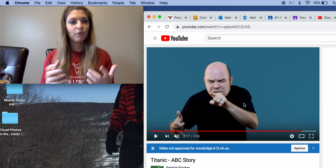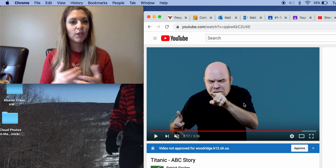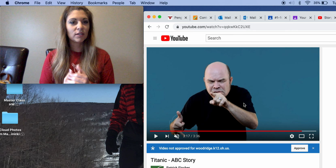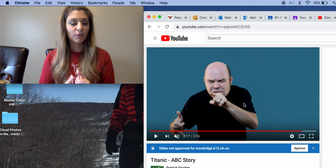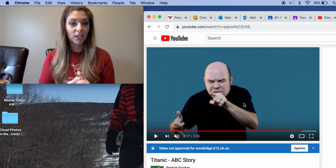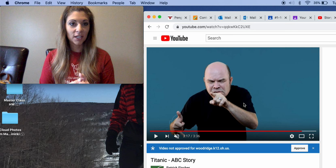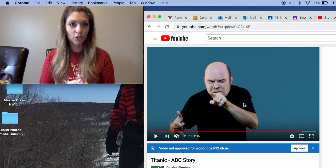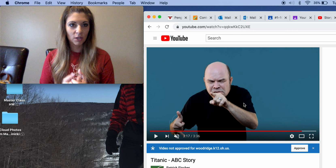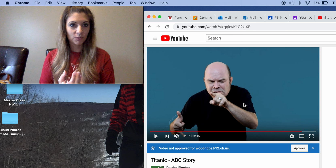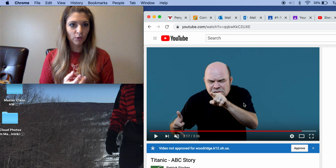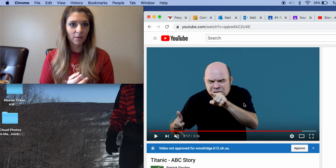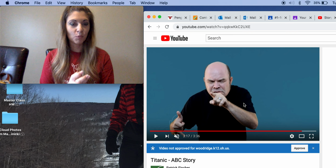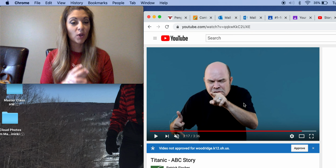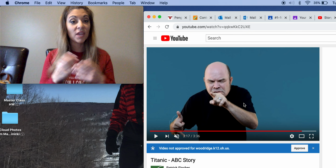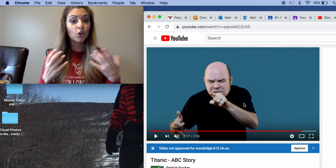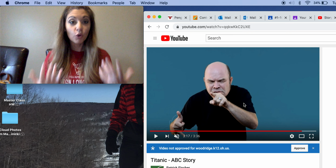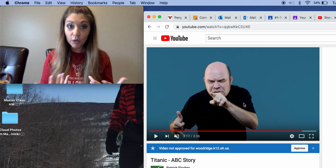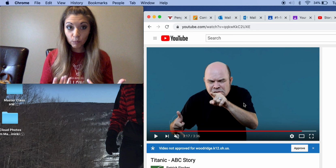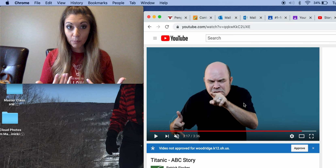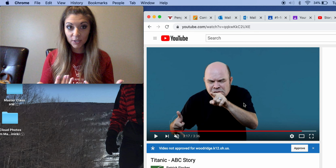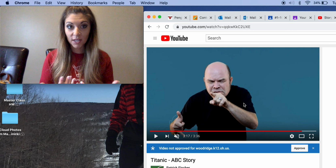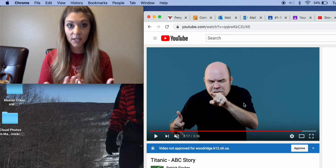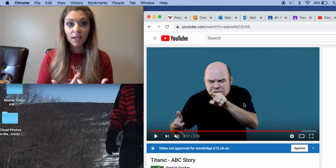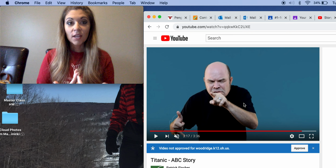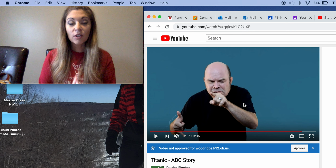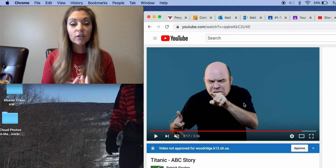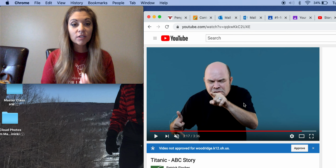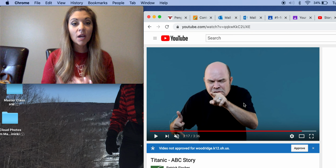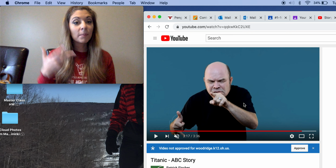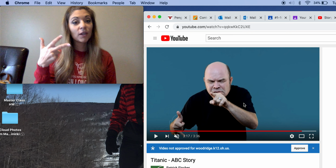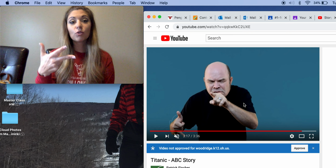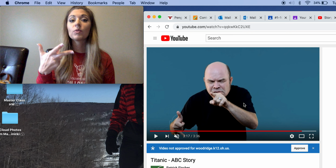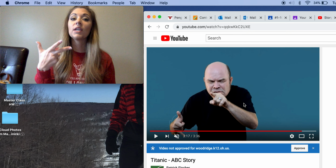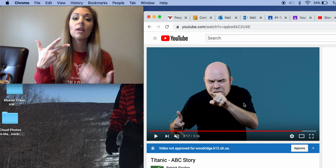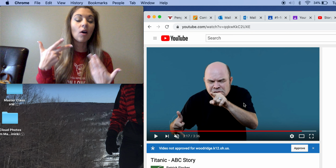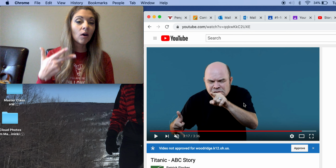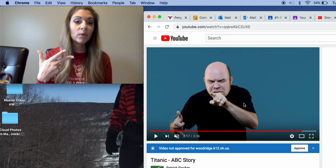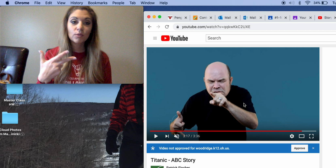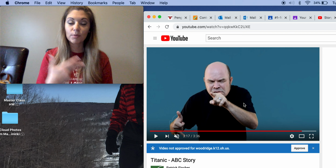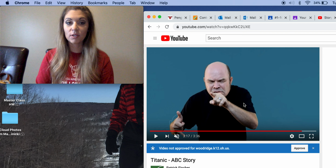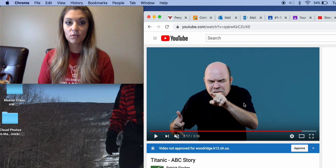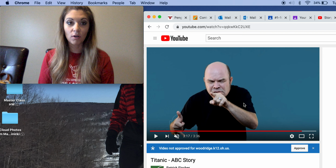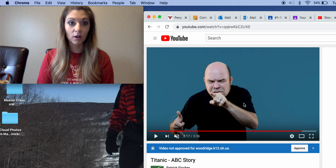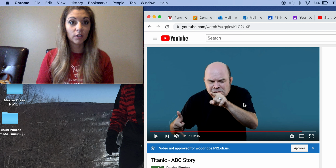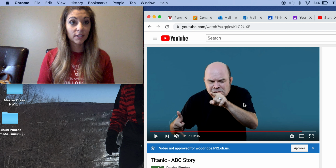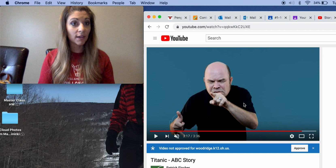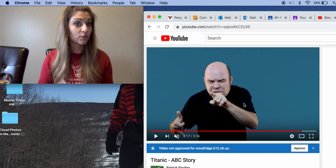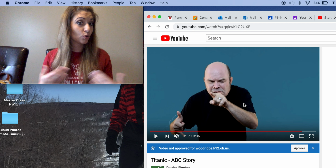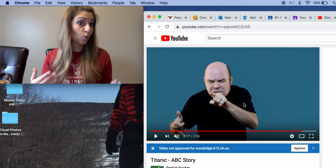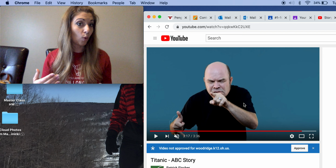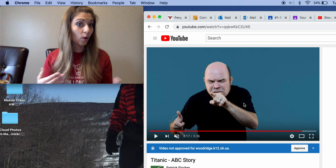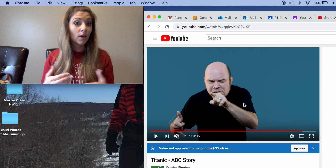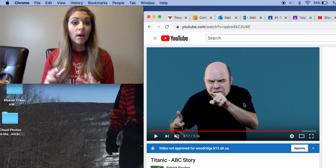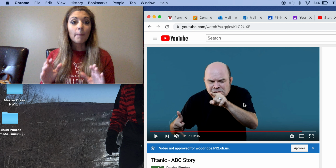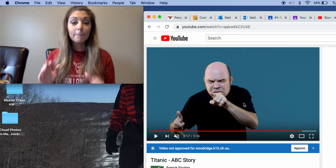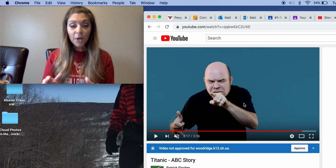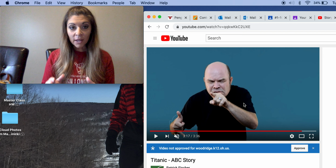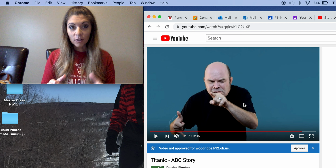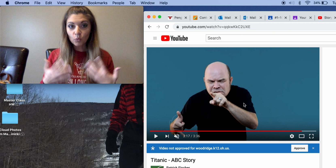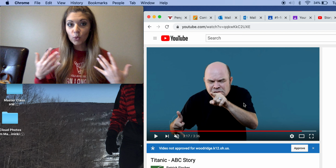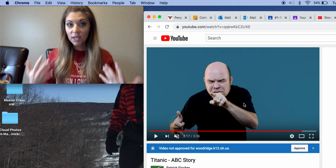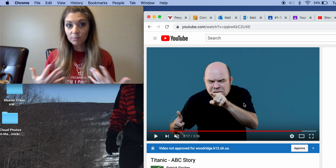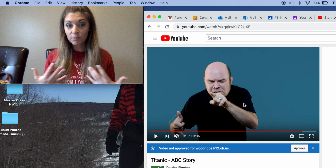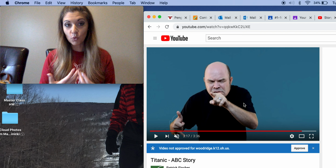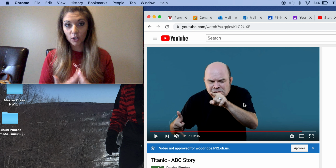try and figure out different hand shapes for them, what they could represent. There are some like 3, always represents a car. Yes, cool.